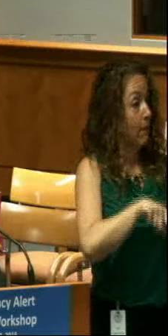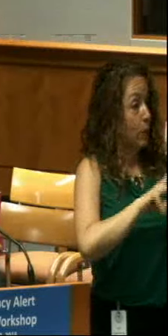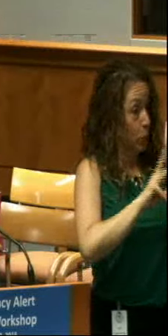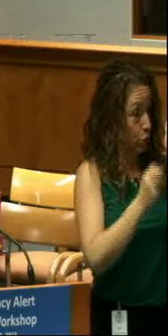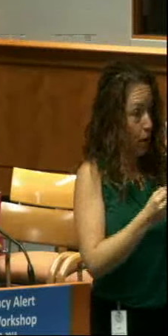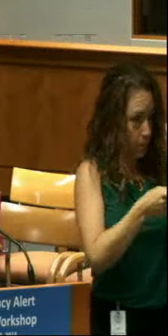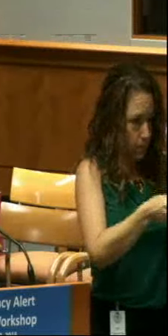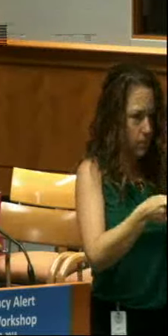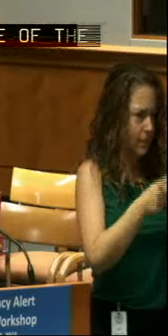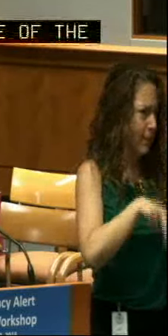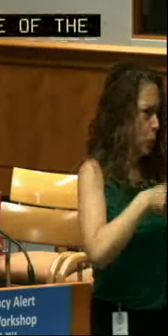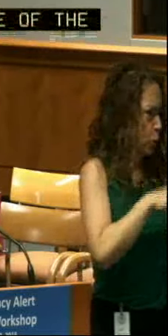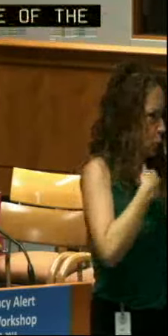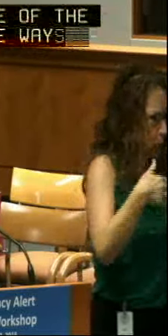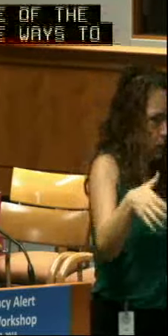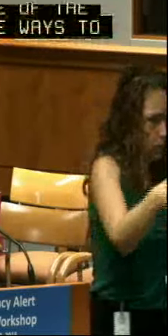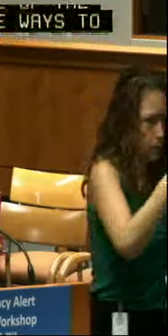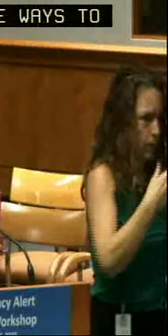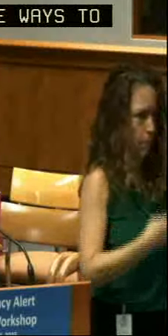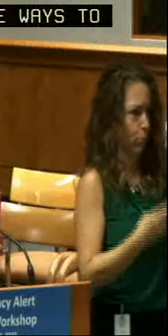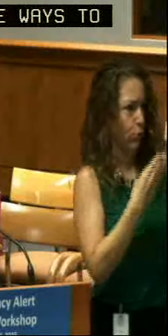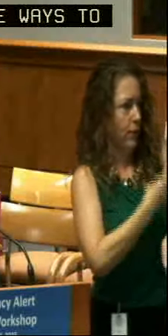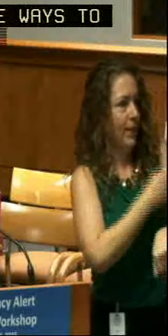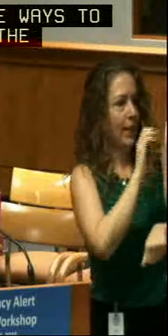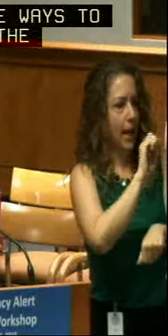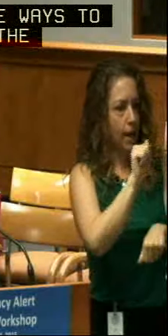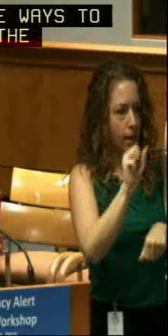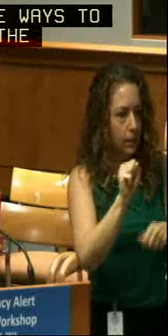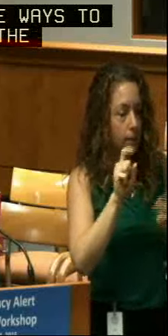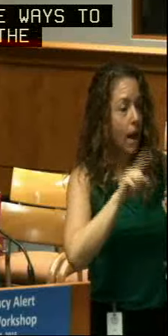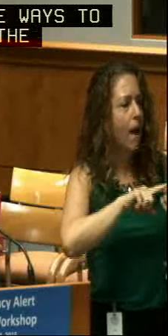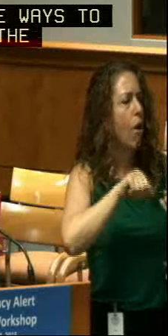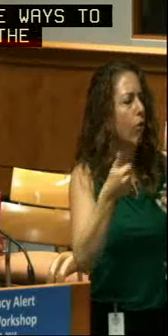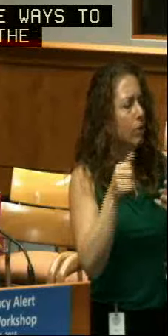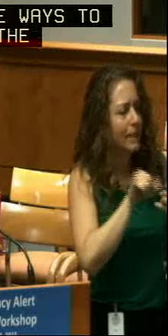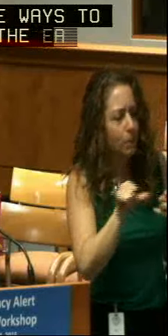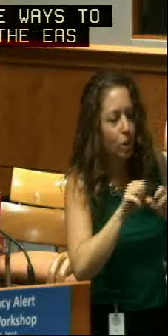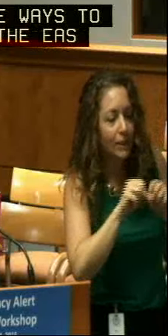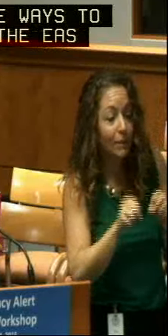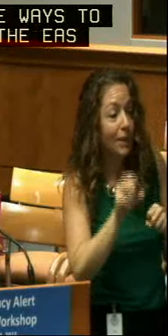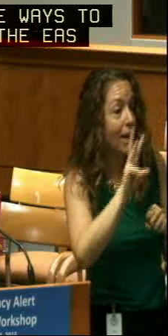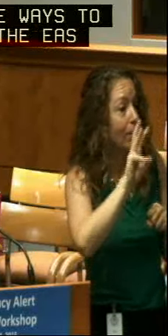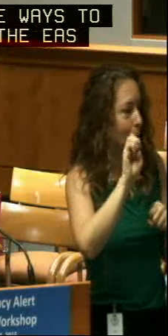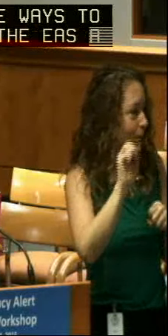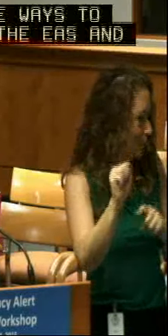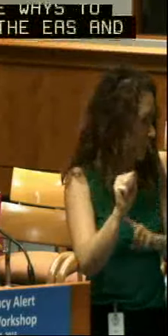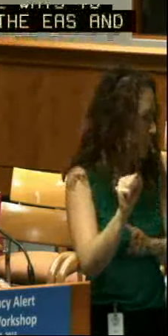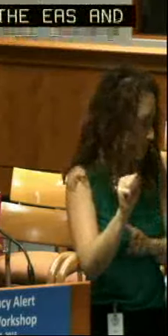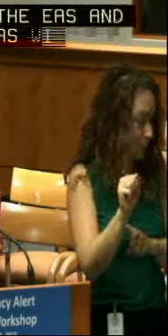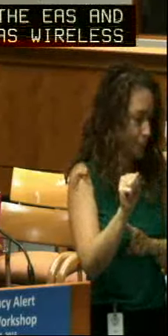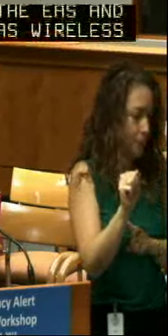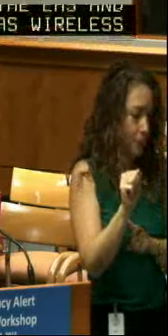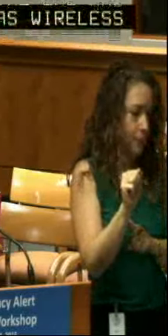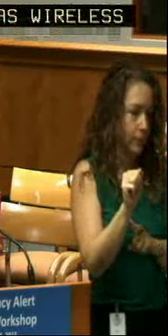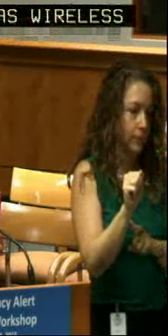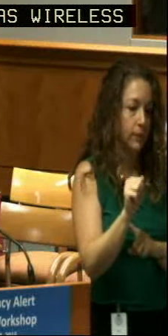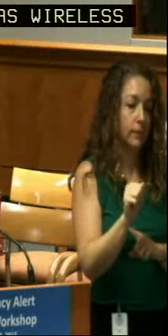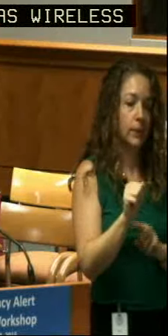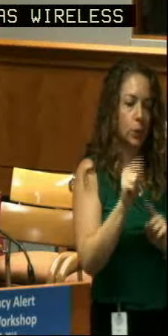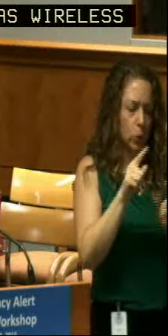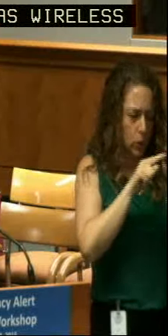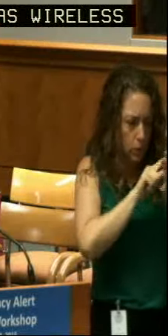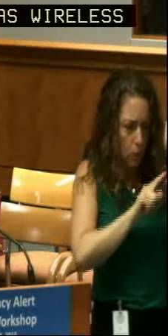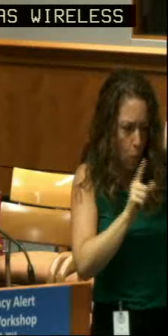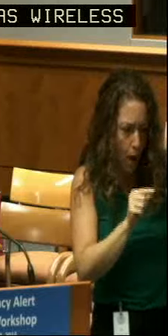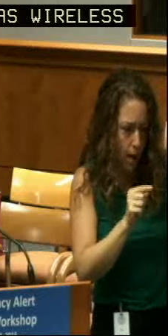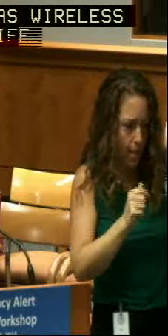of the EAS and related systems, such as wireless emergency alerts, as life-saving resources for community emergency managers, and